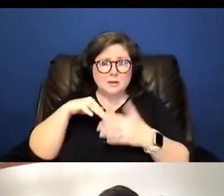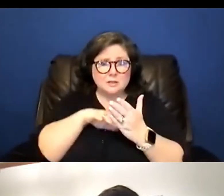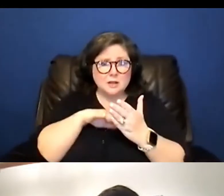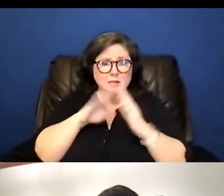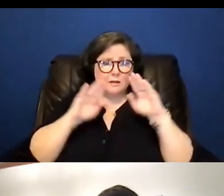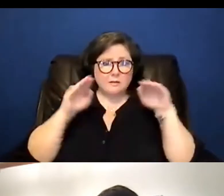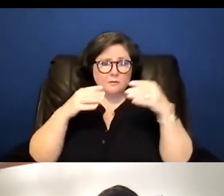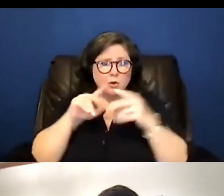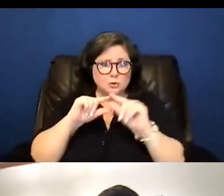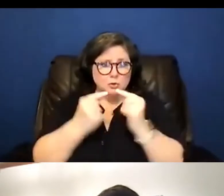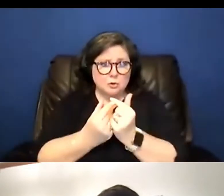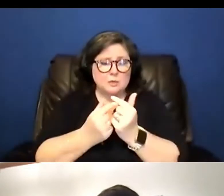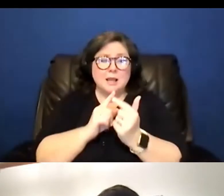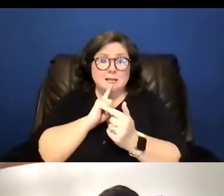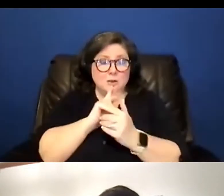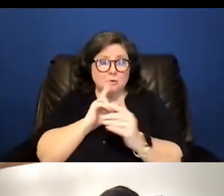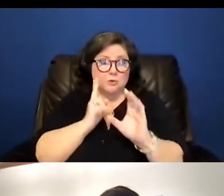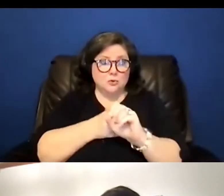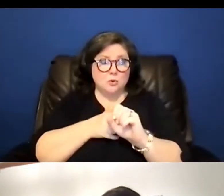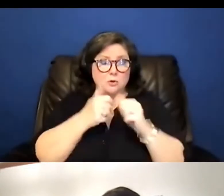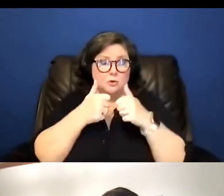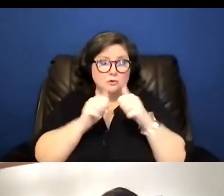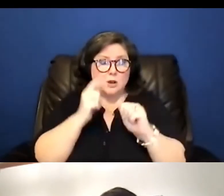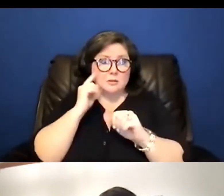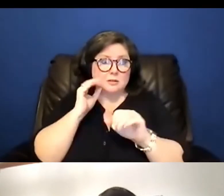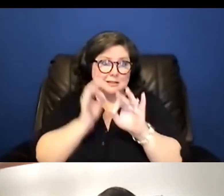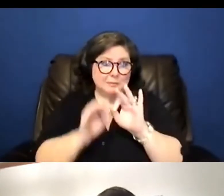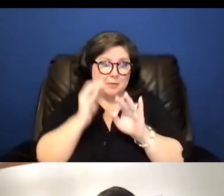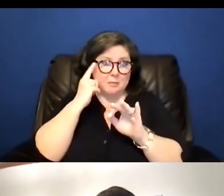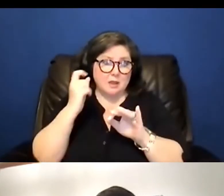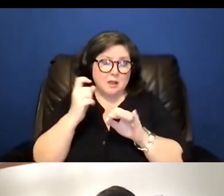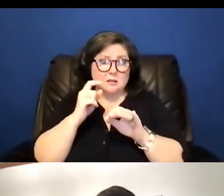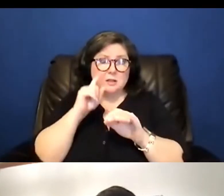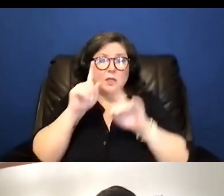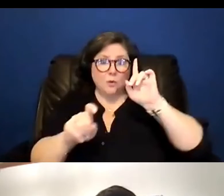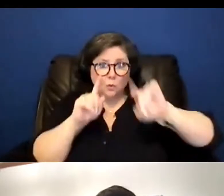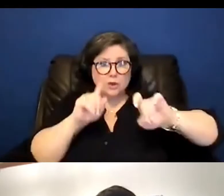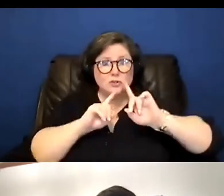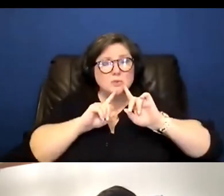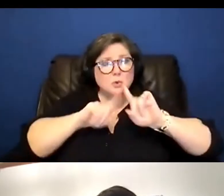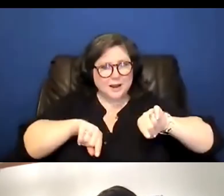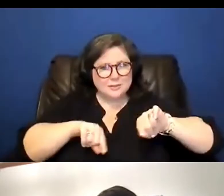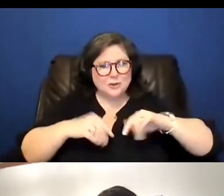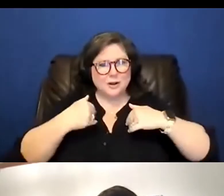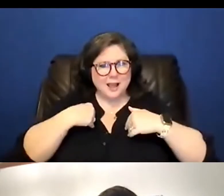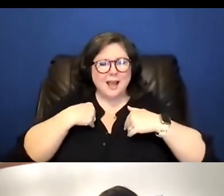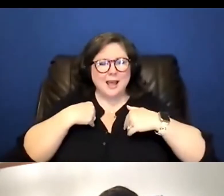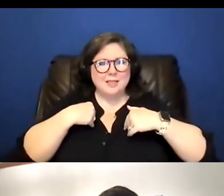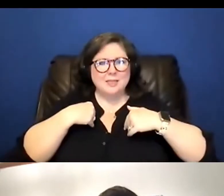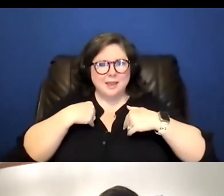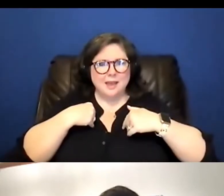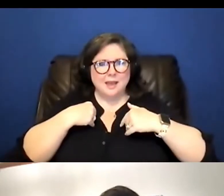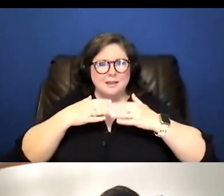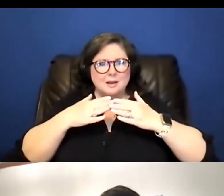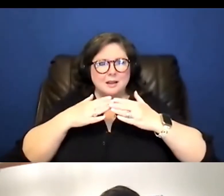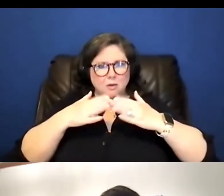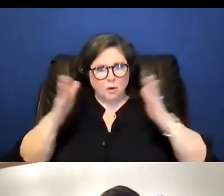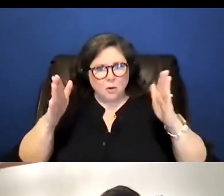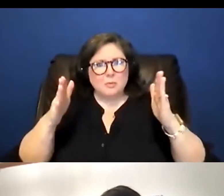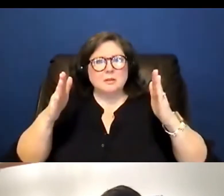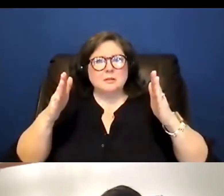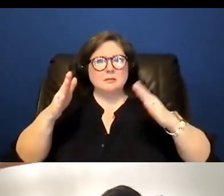groups that actually joined the trial simply because the questions were answered and they had input. So I think